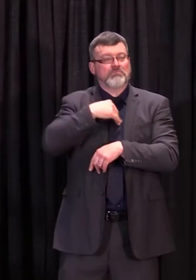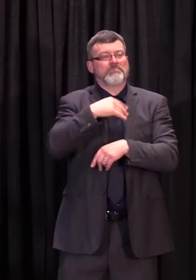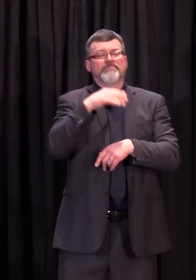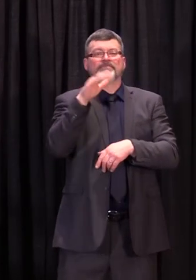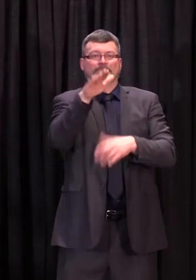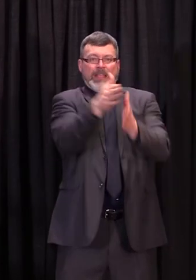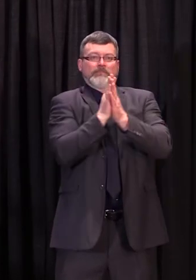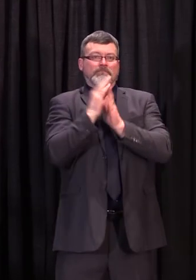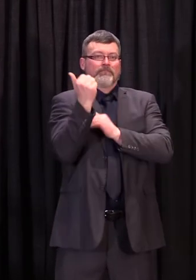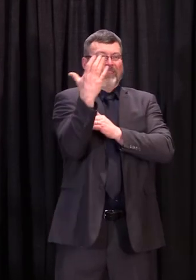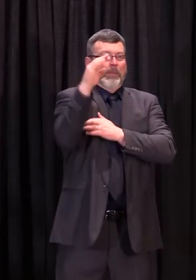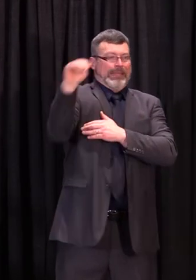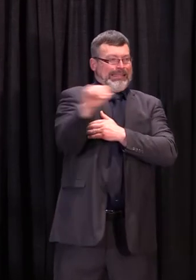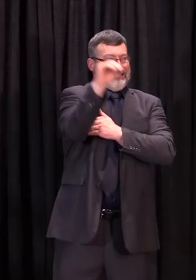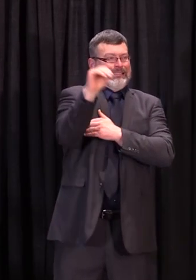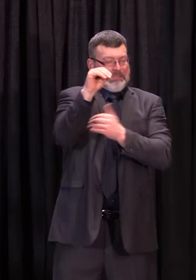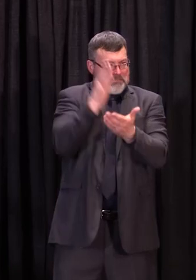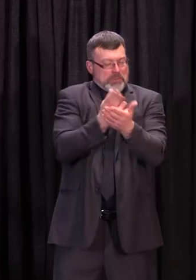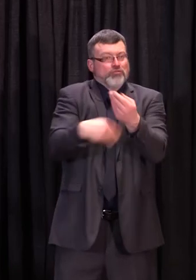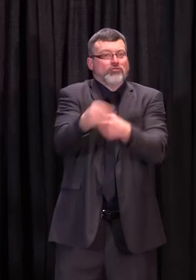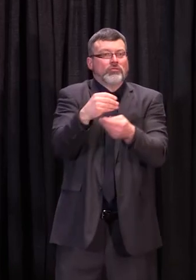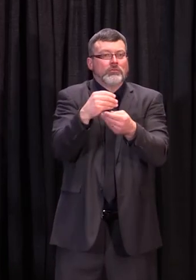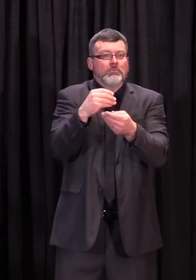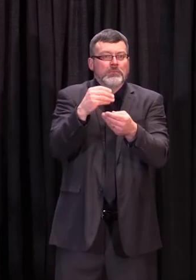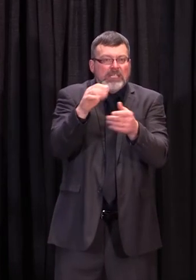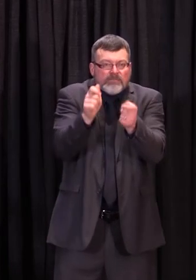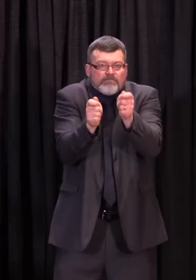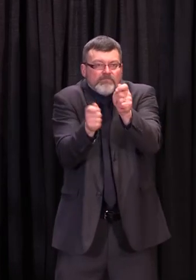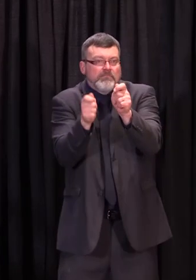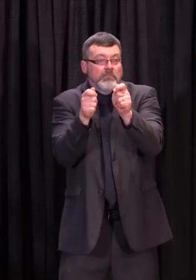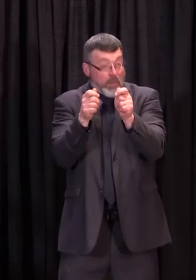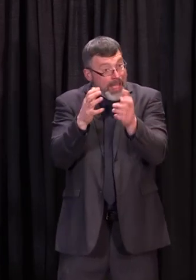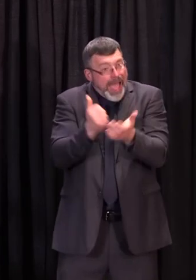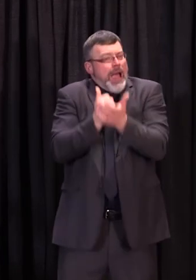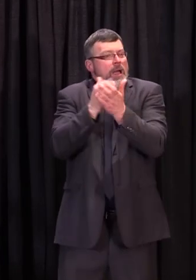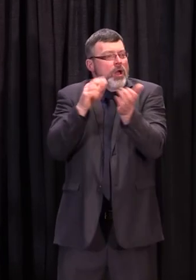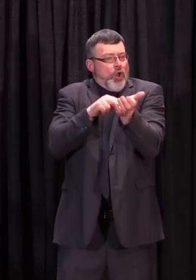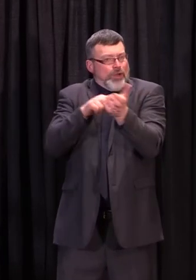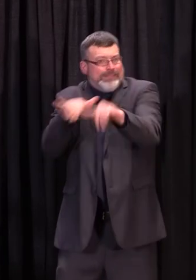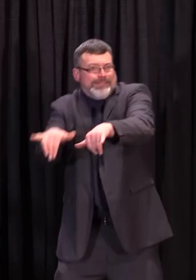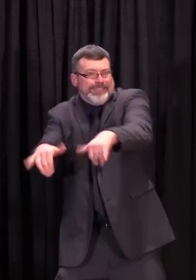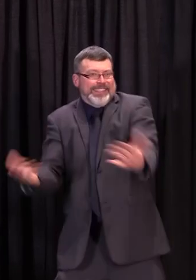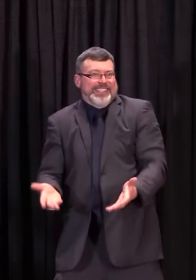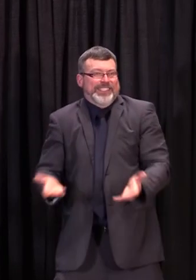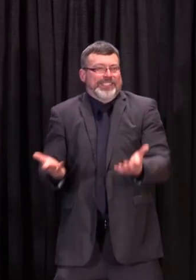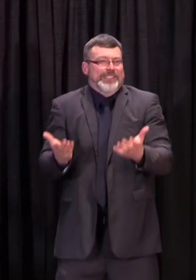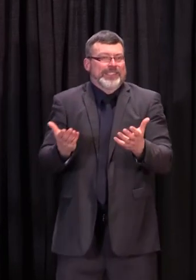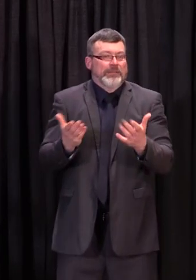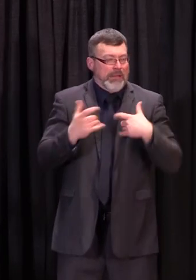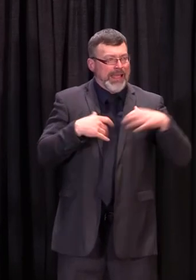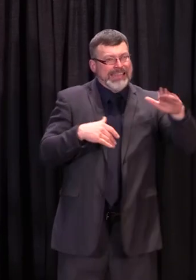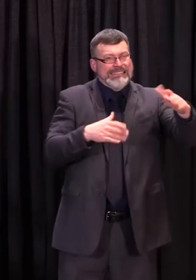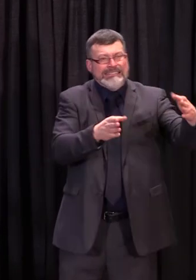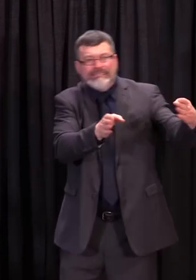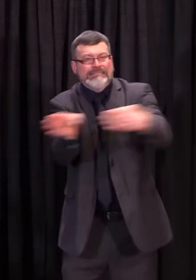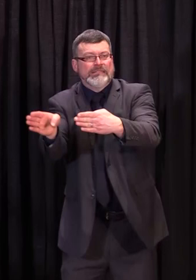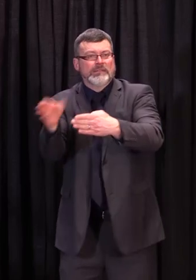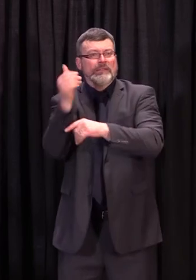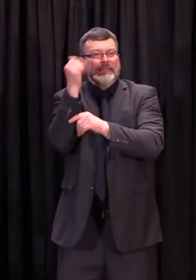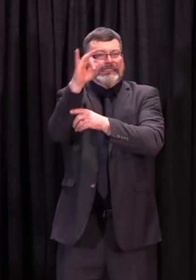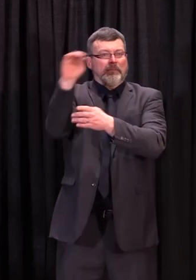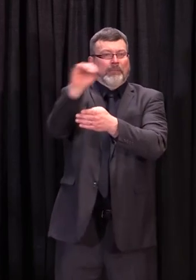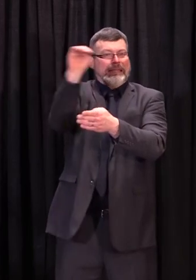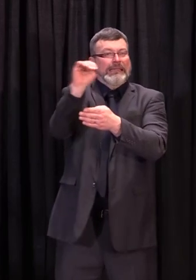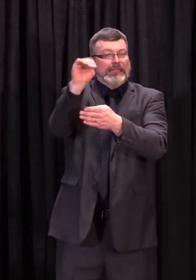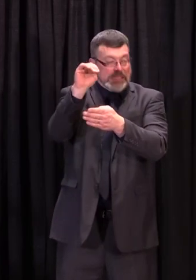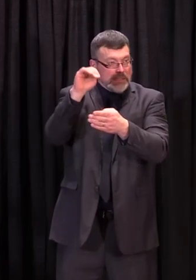keep more nurses here, and directed $18 million in existing funds to train,